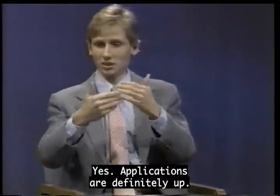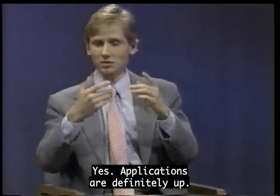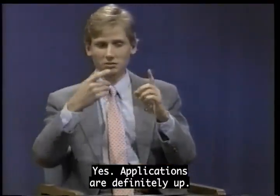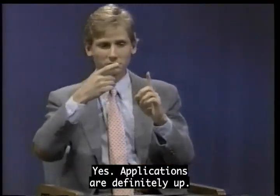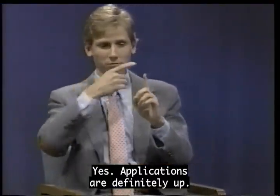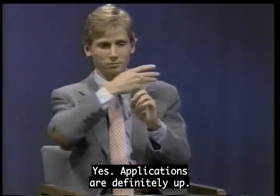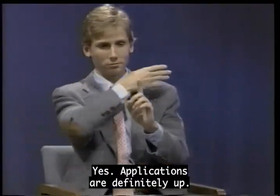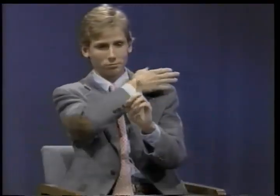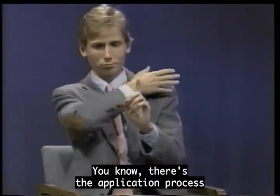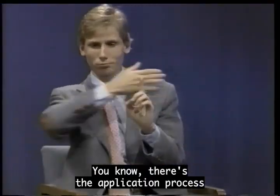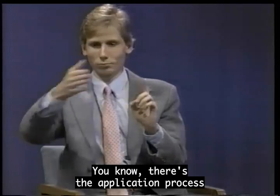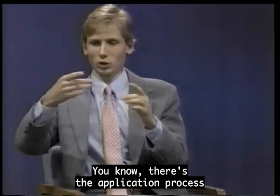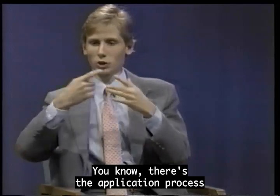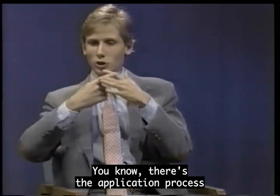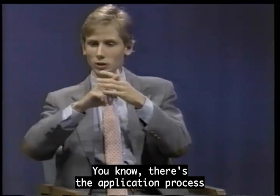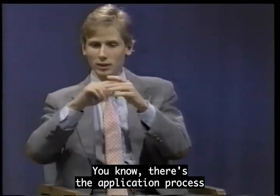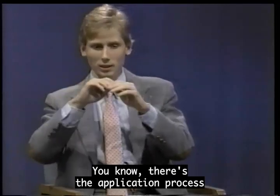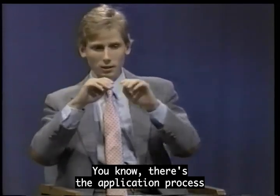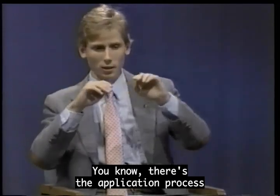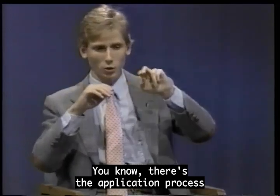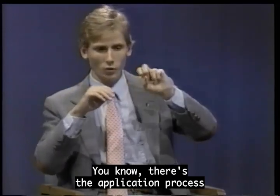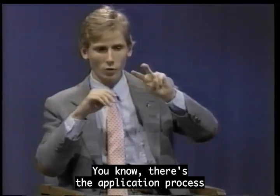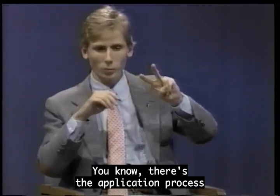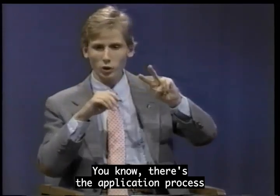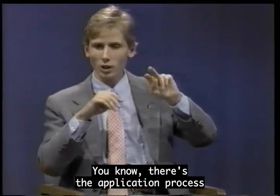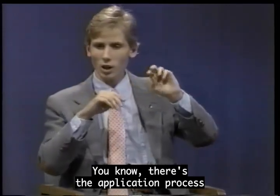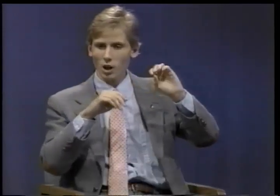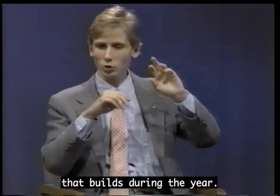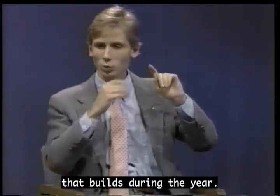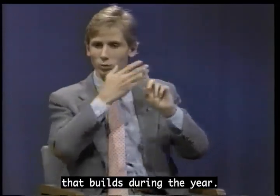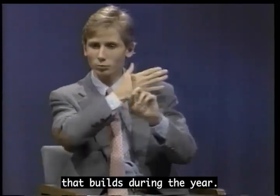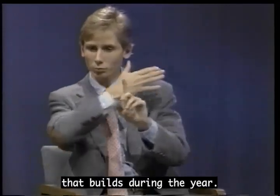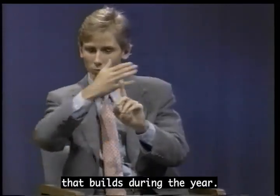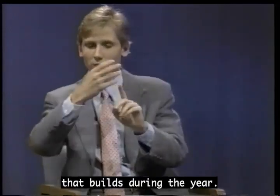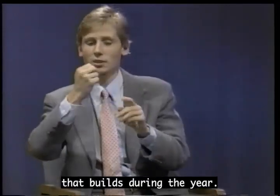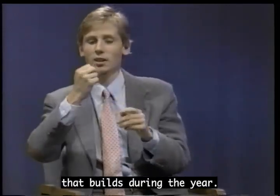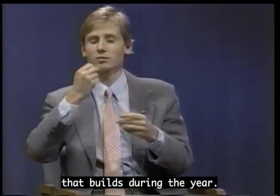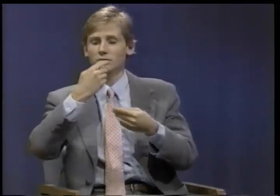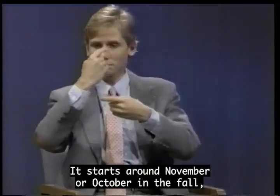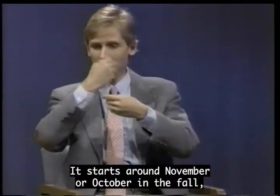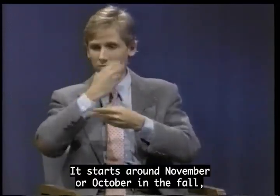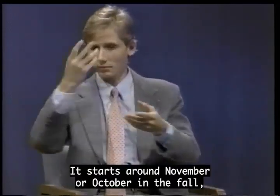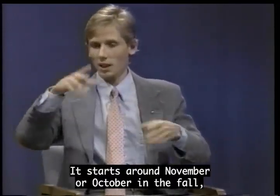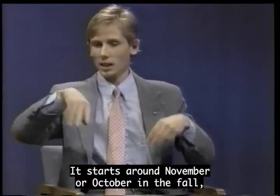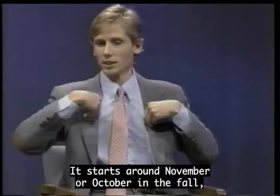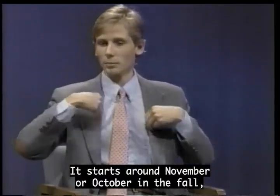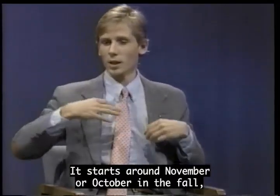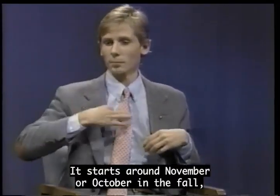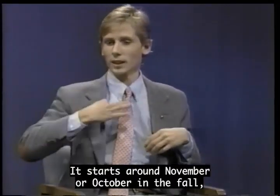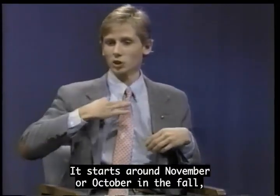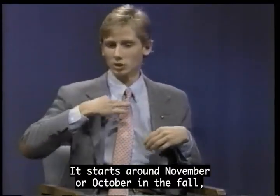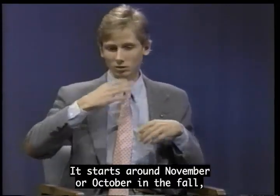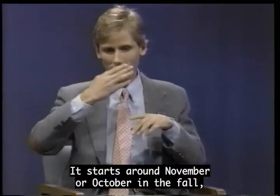You know, there's the application process that builds during the year. It starts around November or October in the fall,